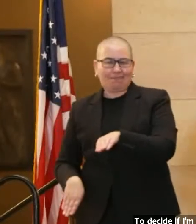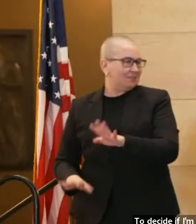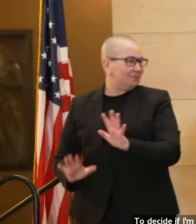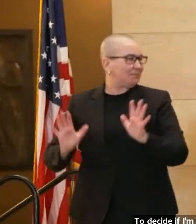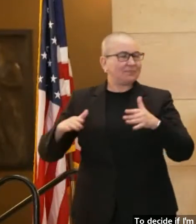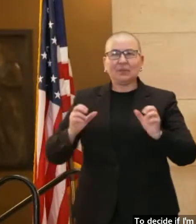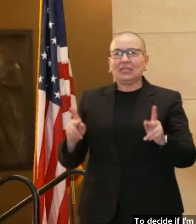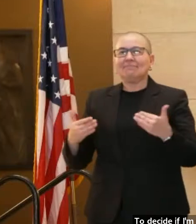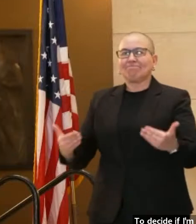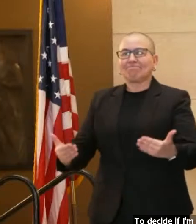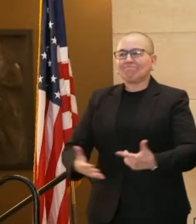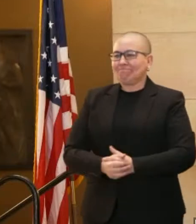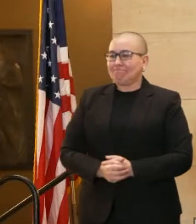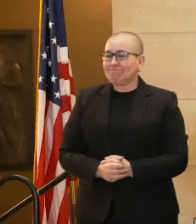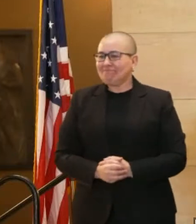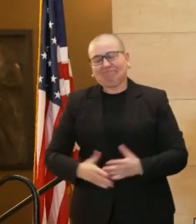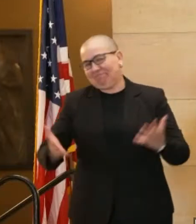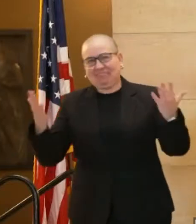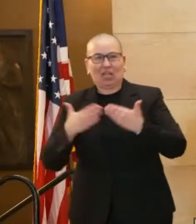It doesn't matter.